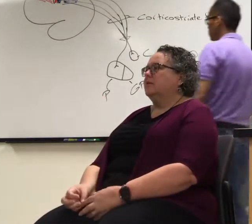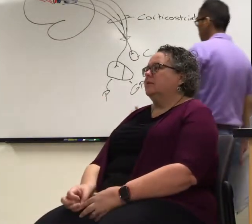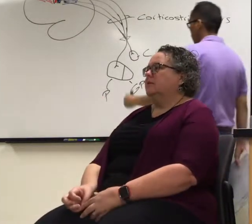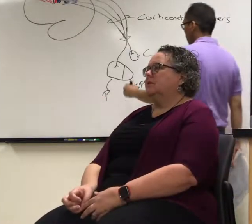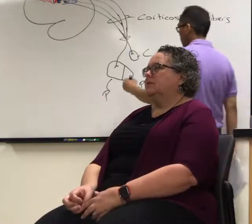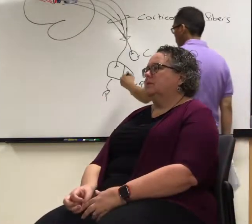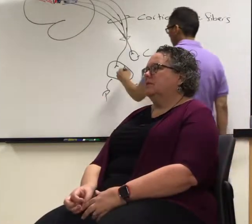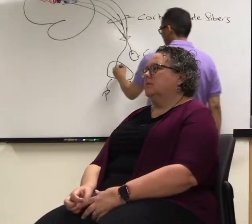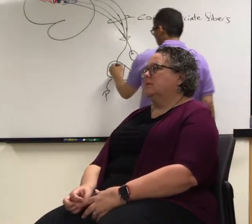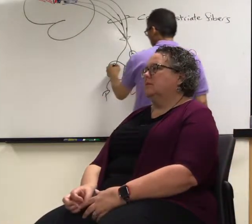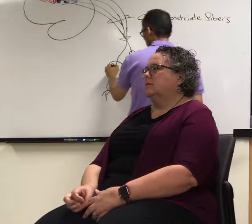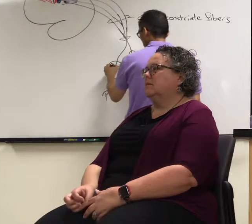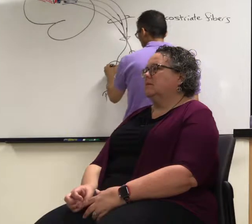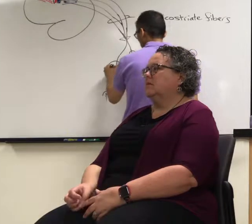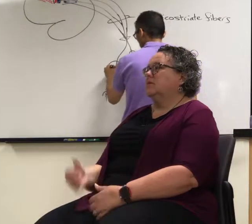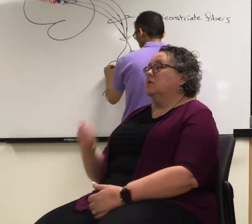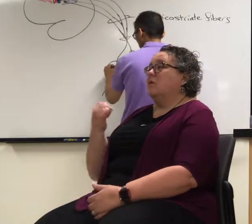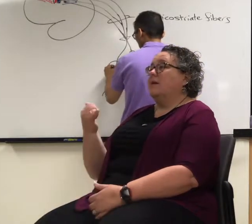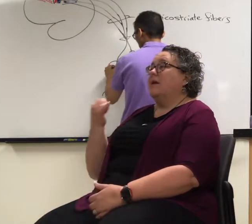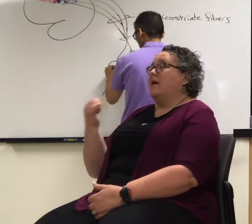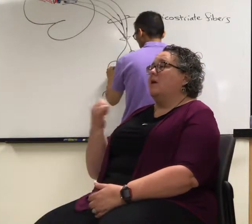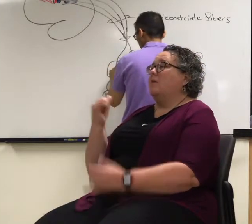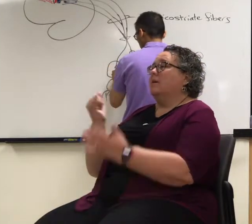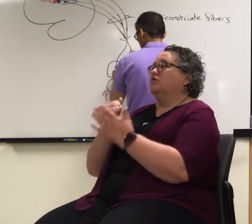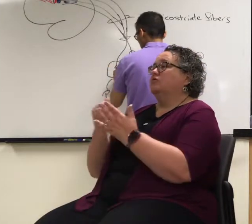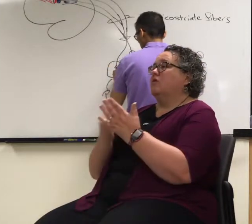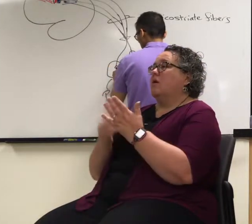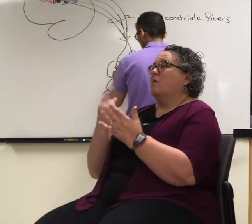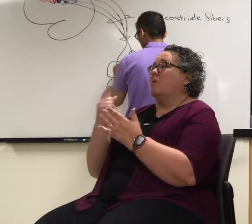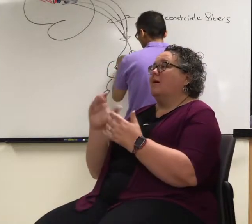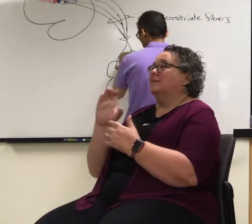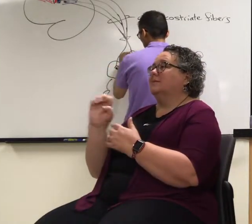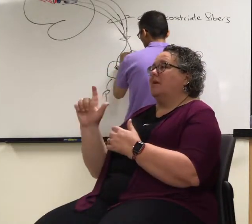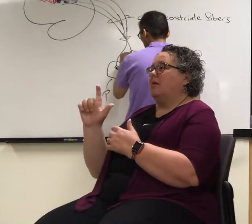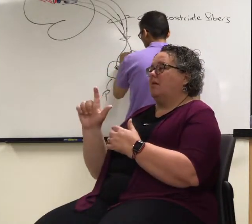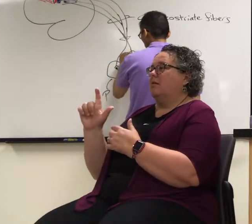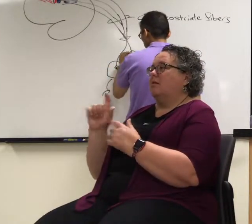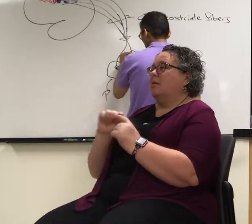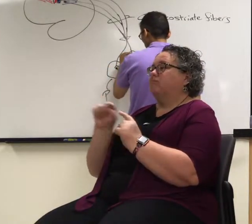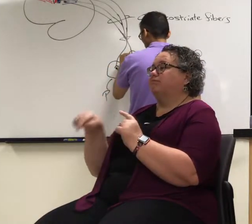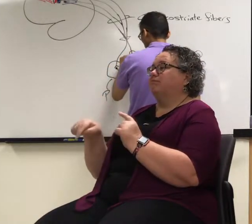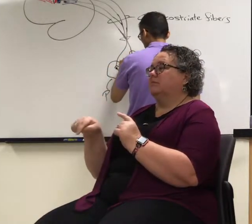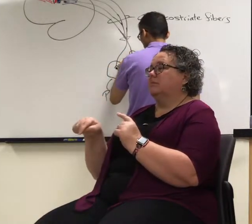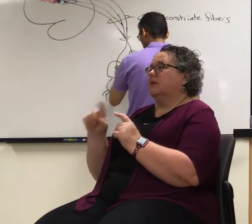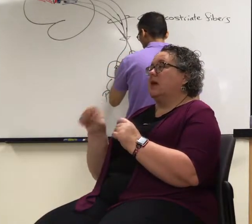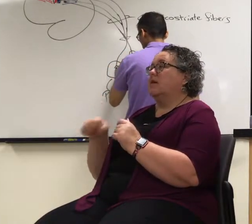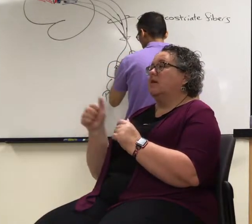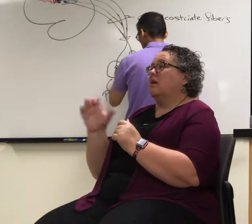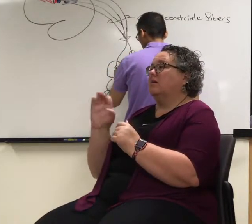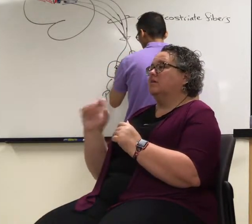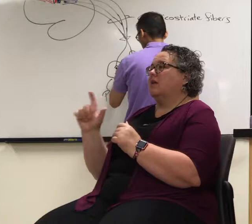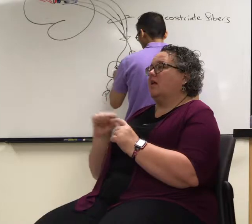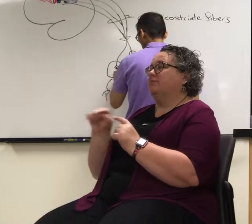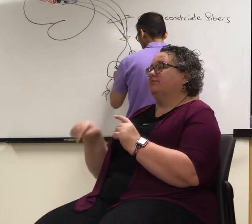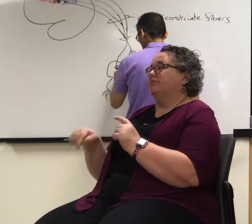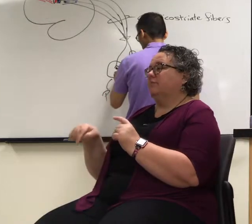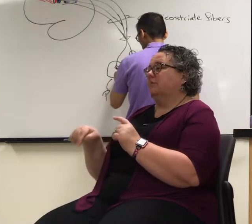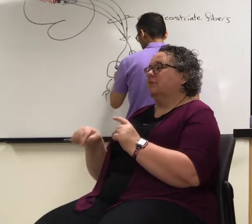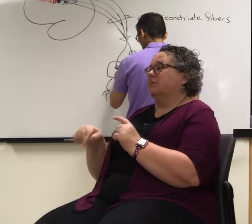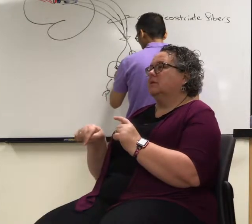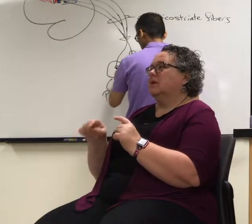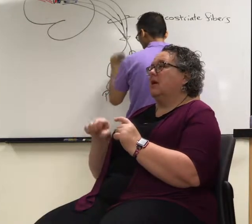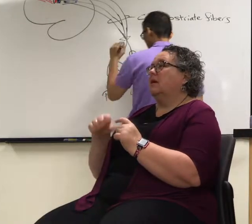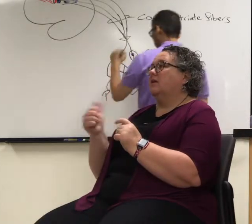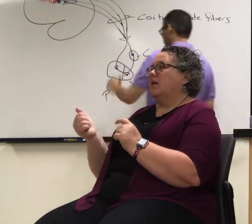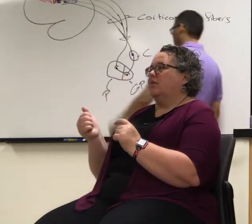So I'll just draw a cell projecting to there, another cell projecting to there. I'll draw